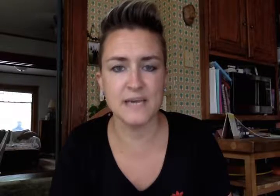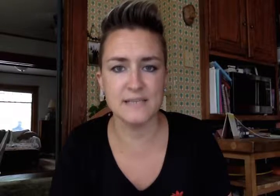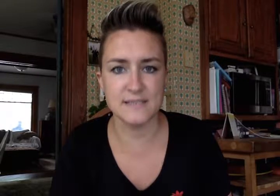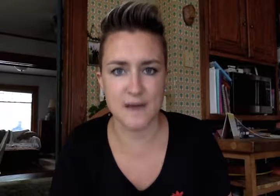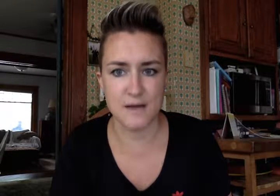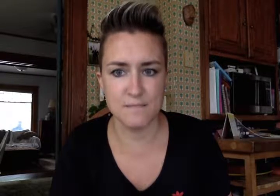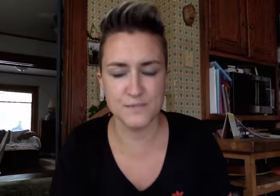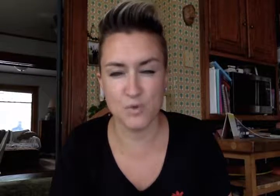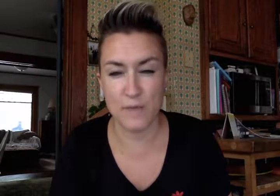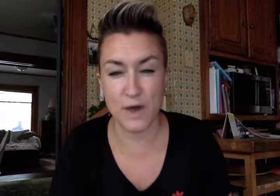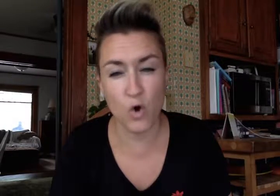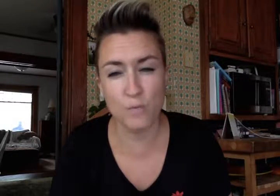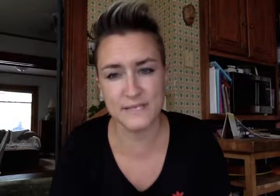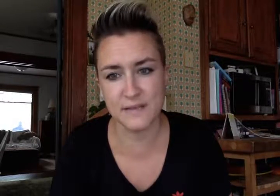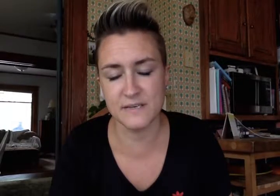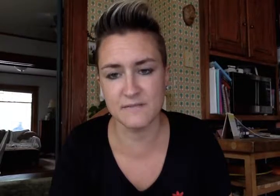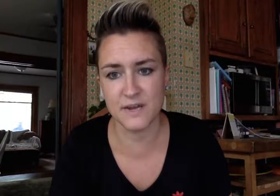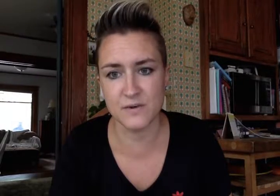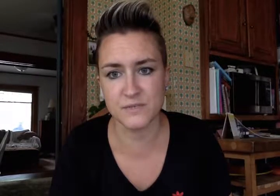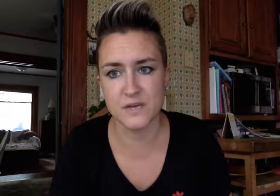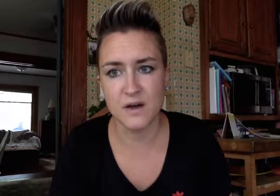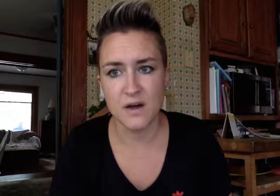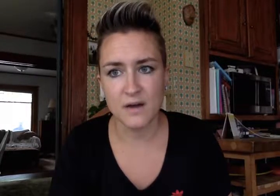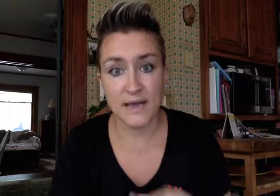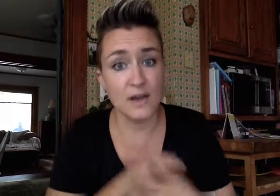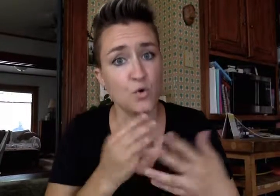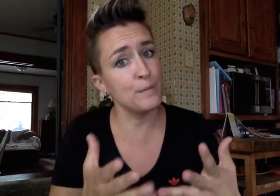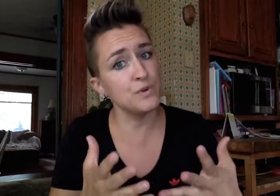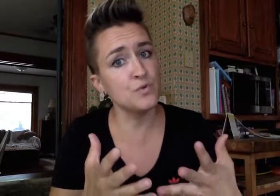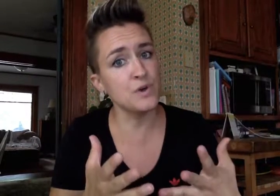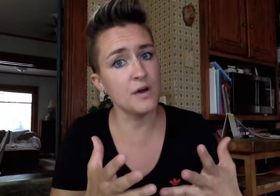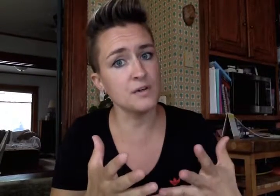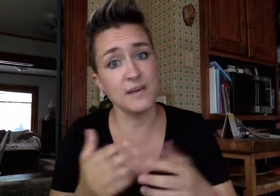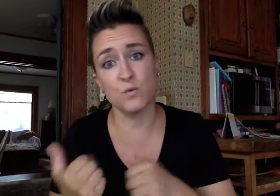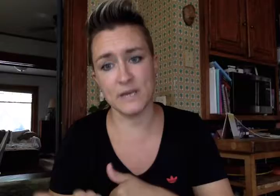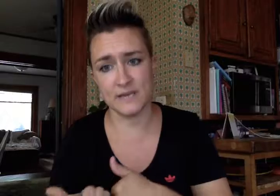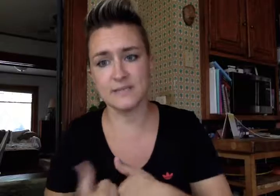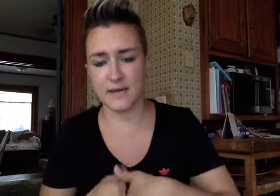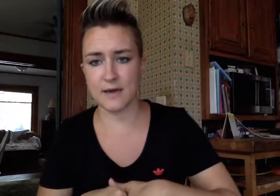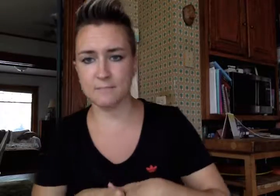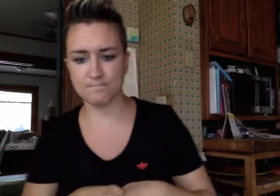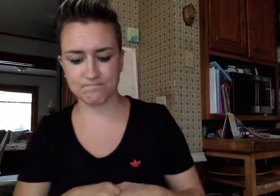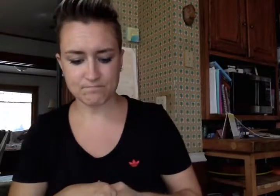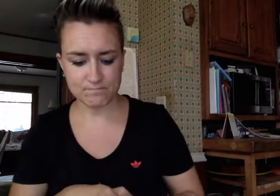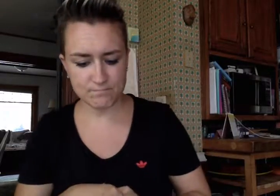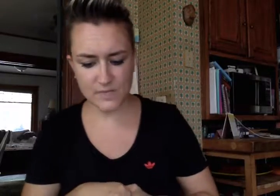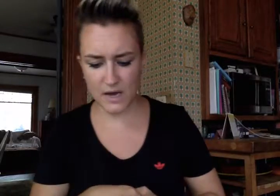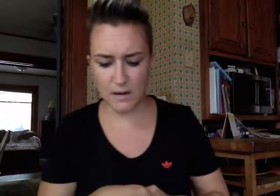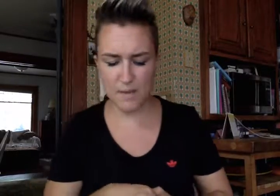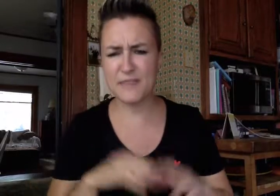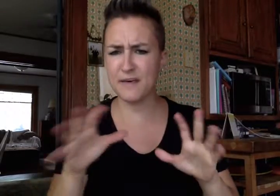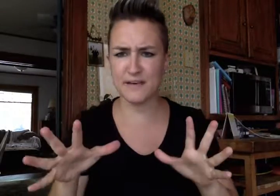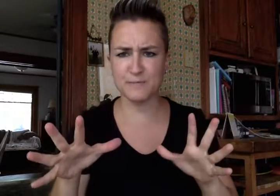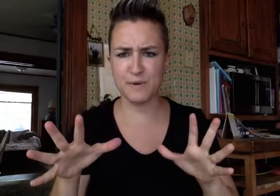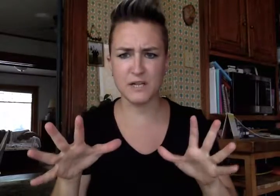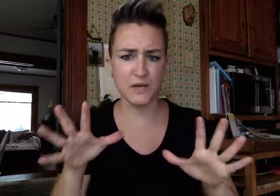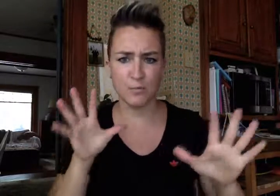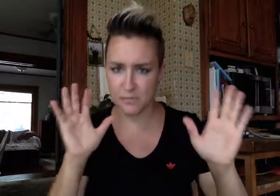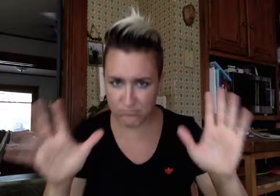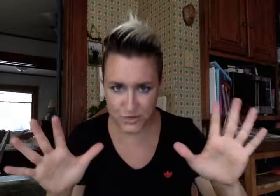in sign. So my hope is that these videos can equip you to understand what he is saying. I think that's been clear, but just